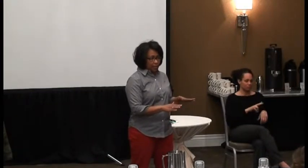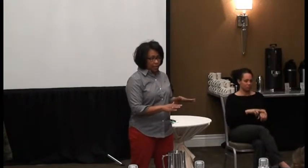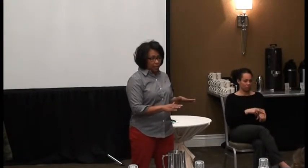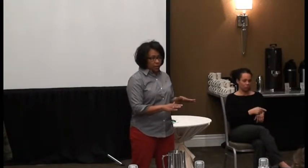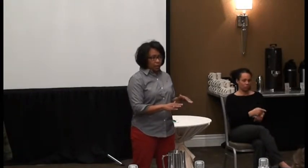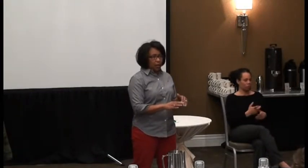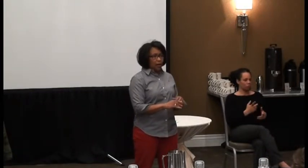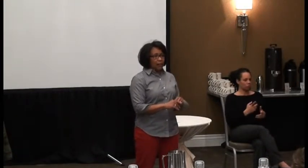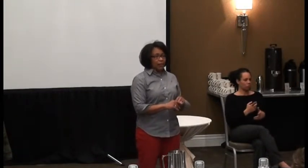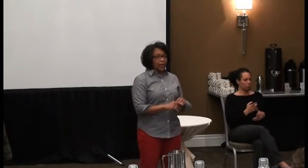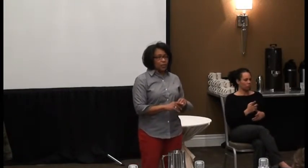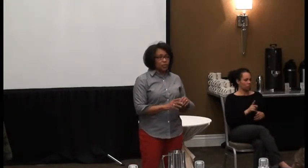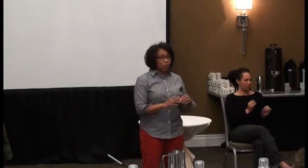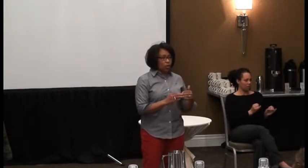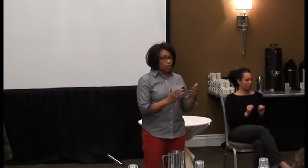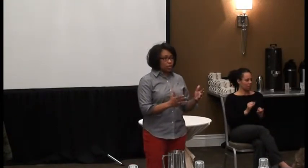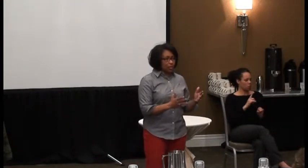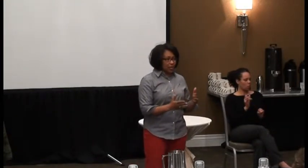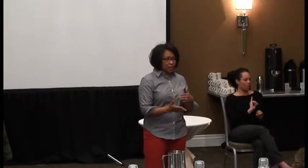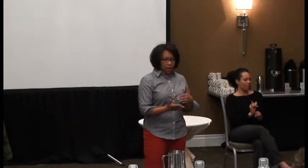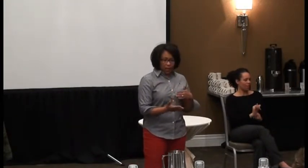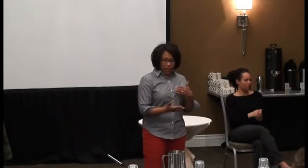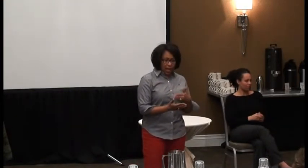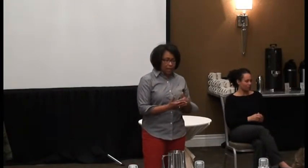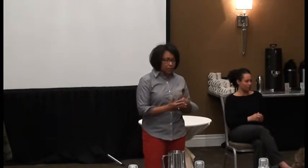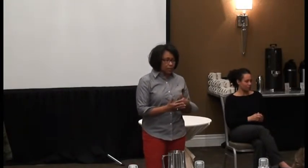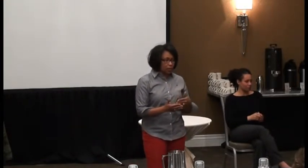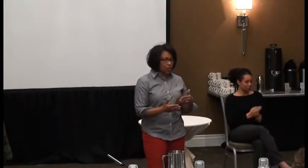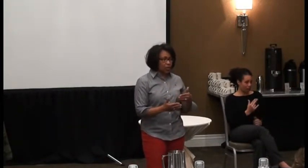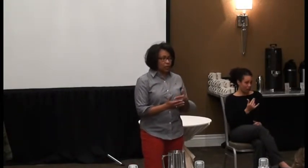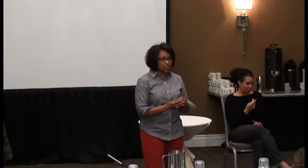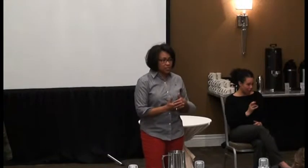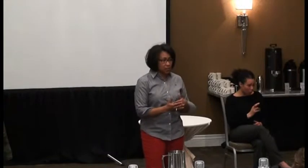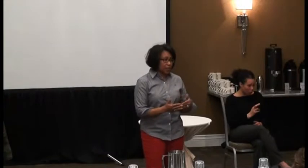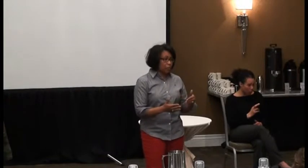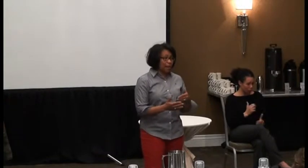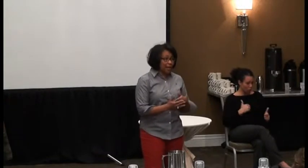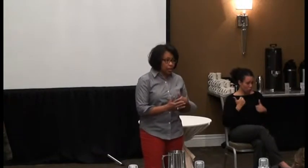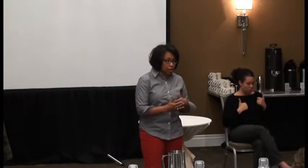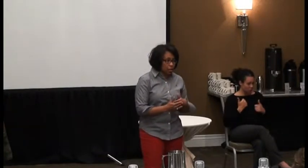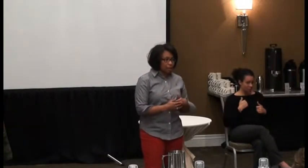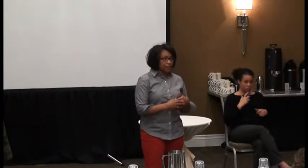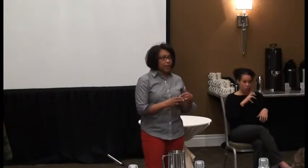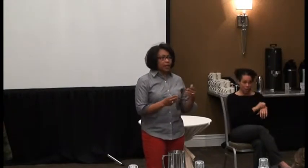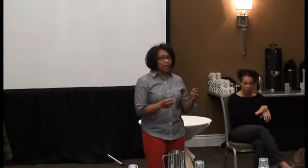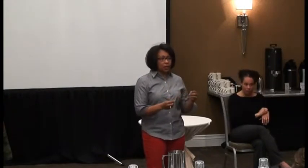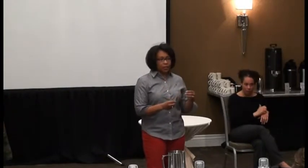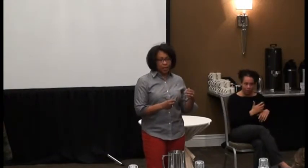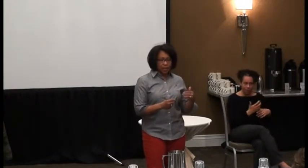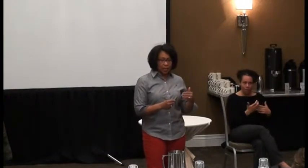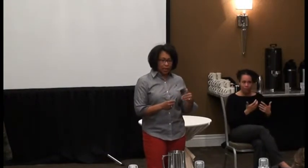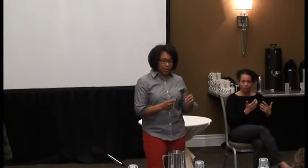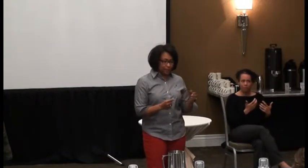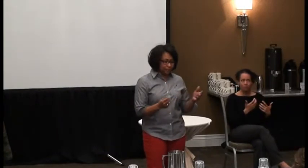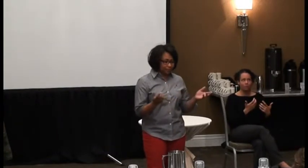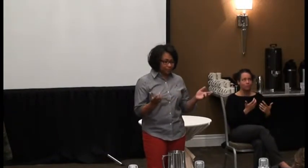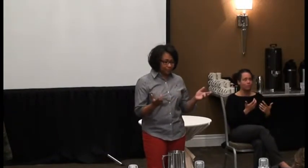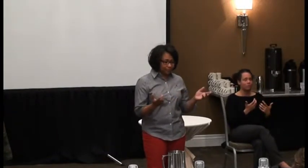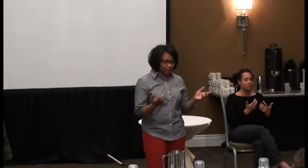like? And so what are you looking at? Are they hyper? Are they aggressive? Are they a biter? Are